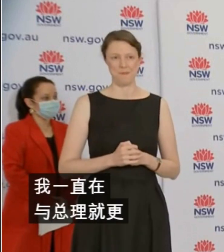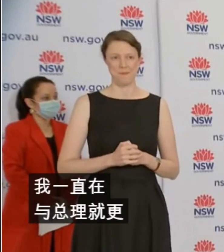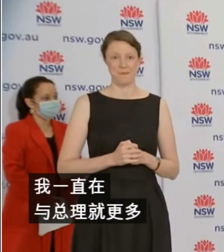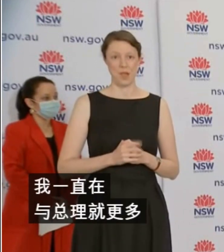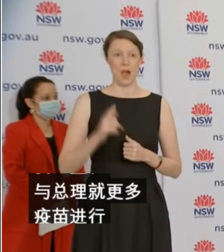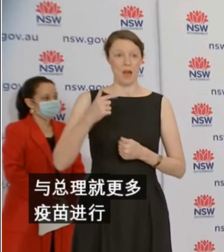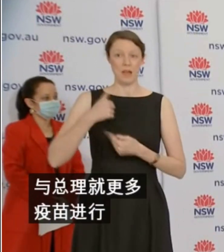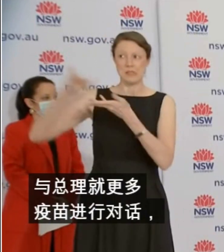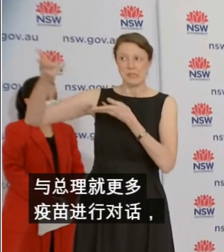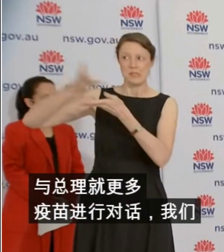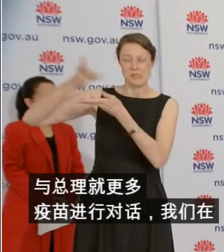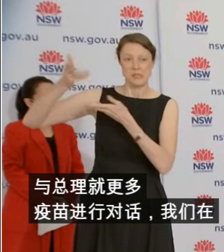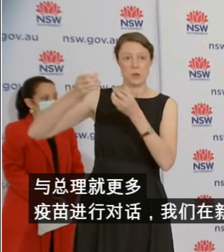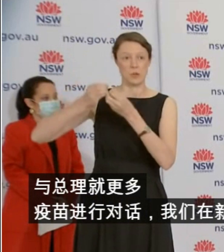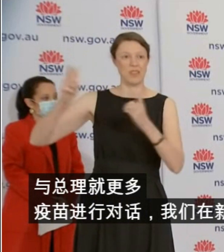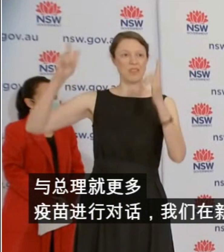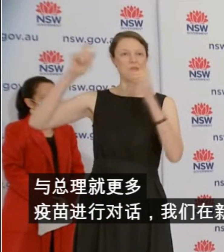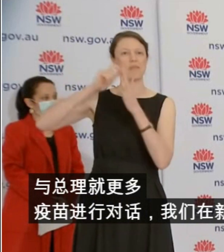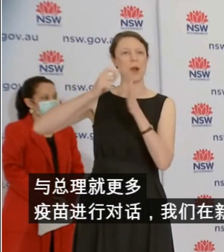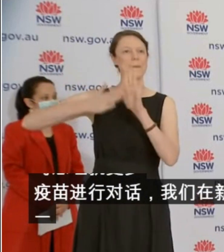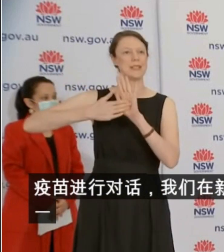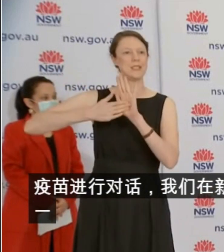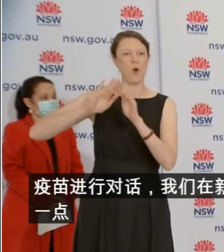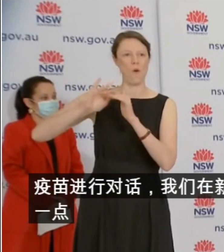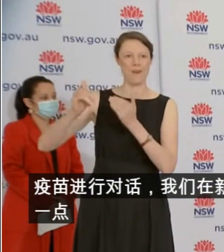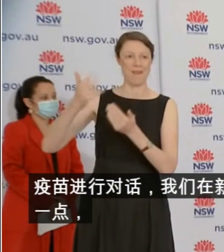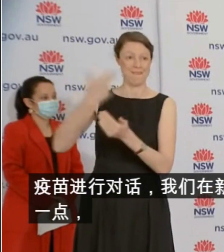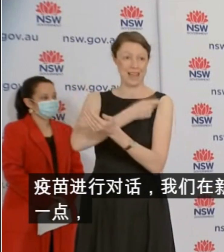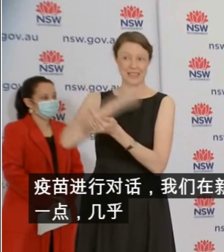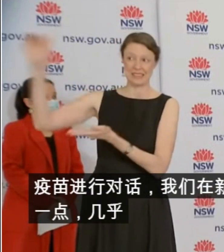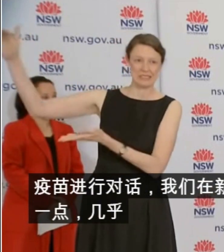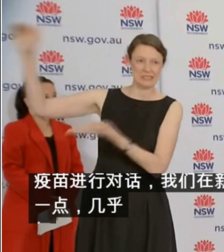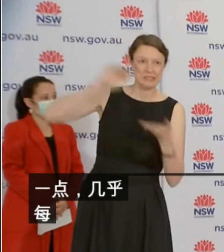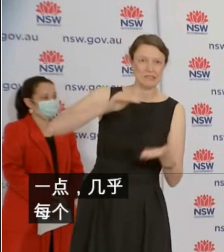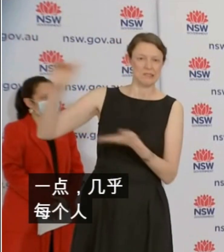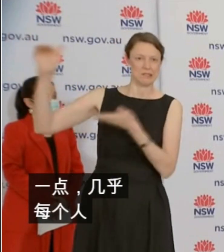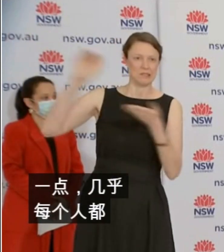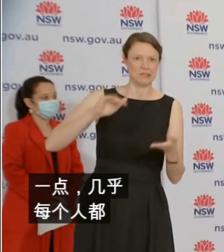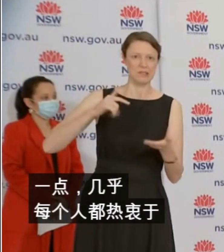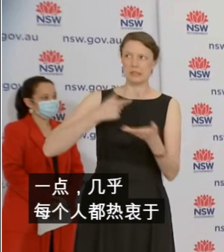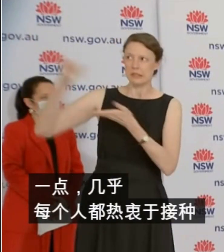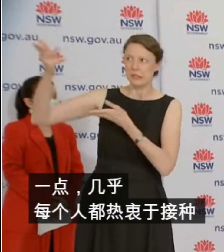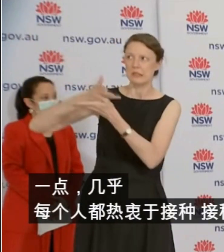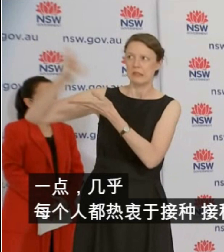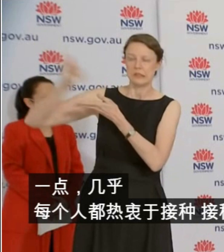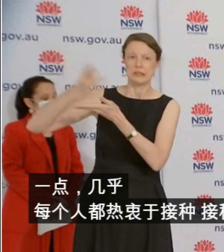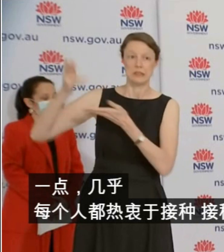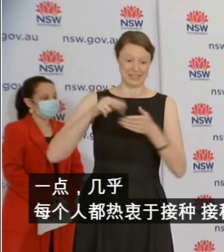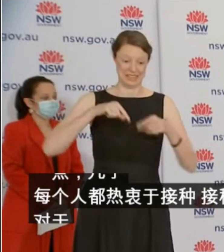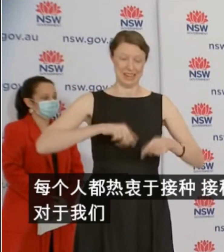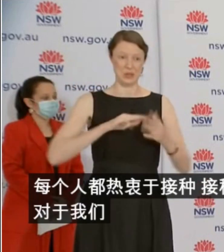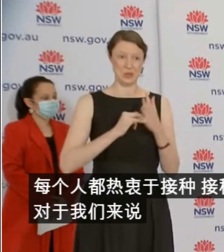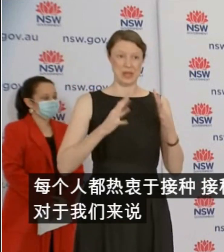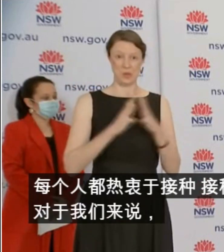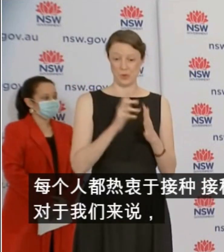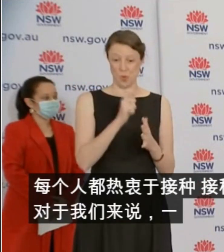Prime Minister about more vaccines. What we've demonstrated in New South Wales is that almost everybody is keen to get vaccinated. And